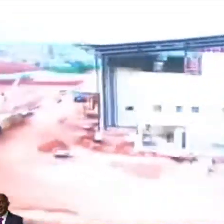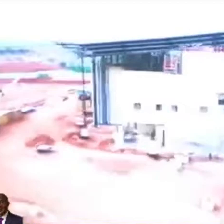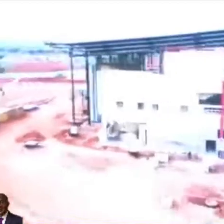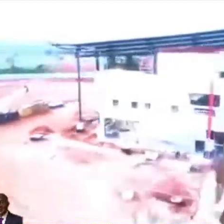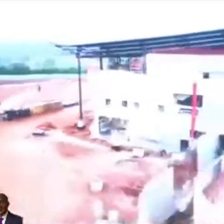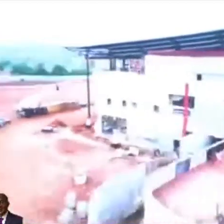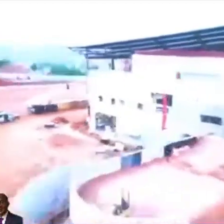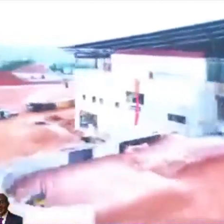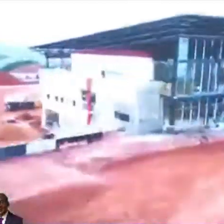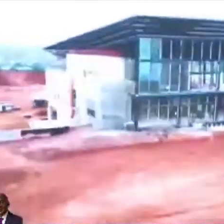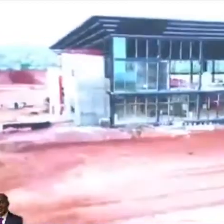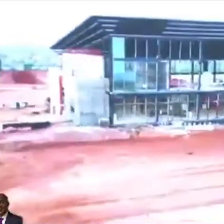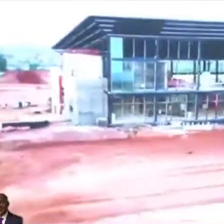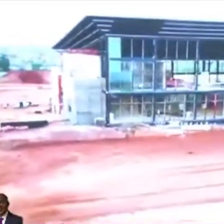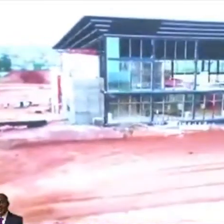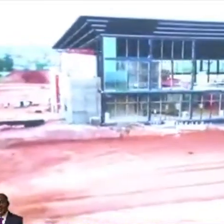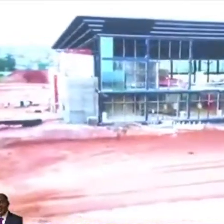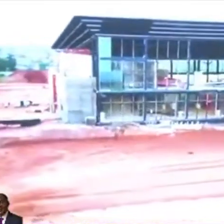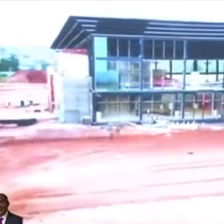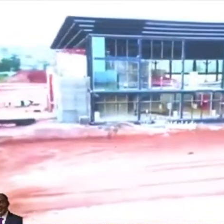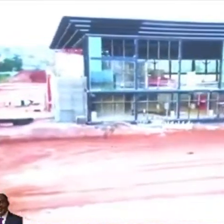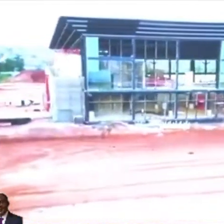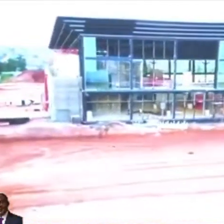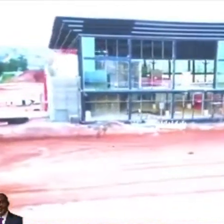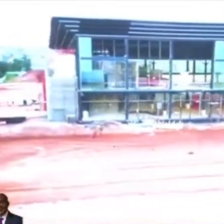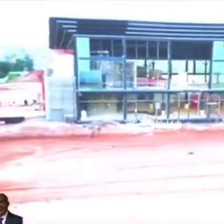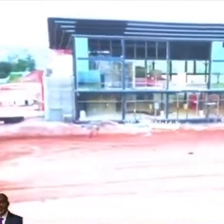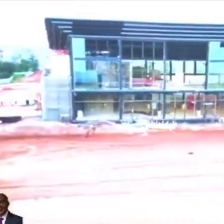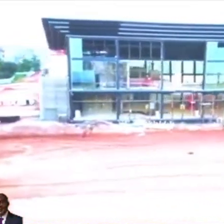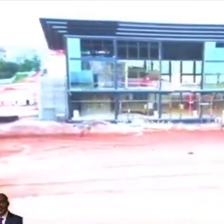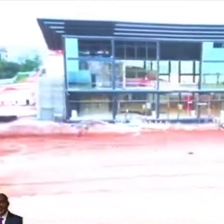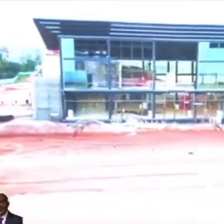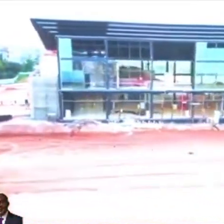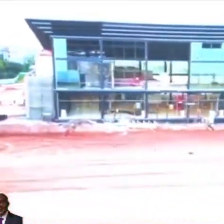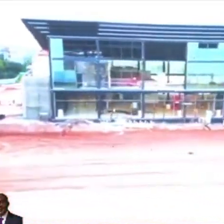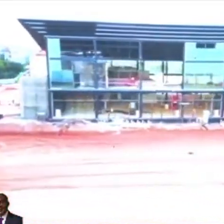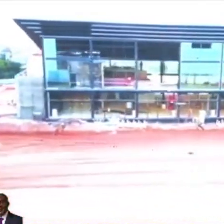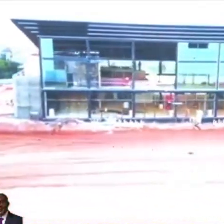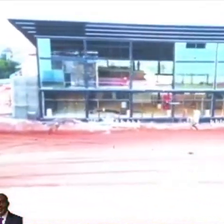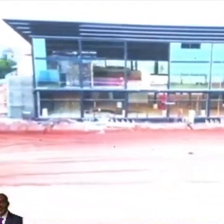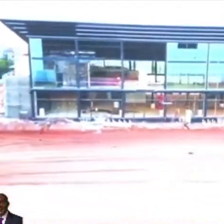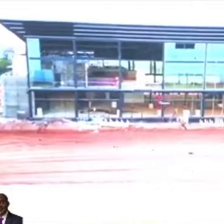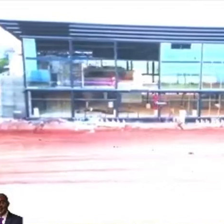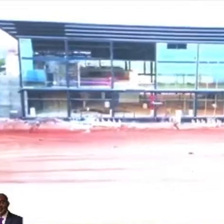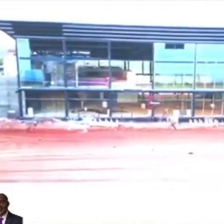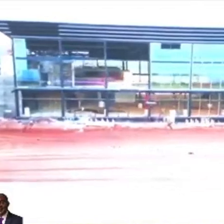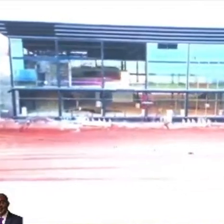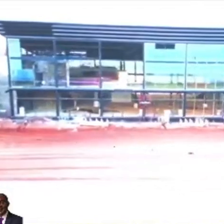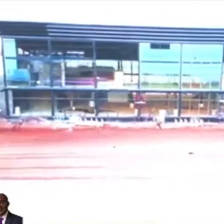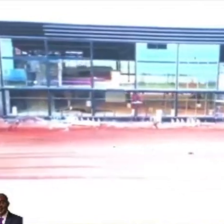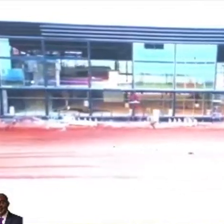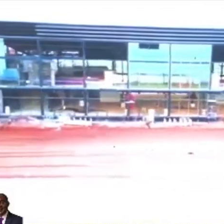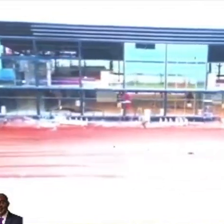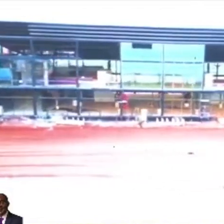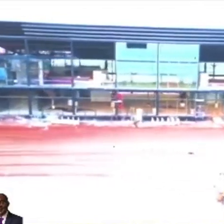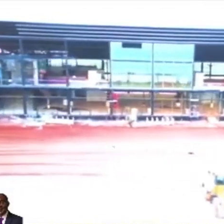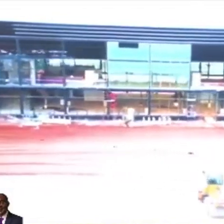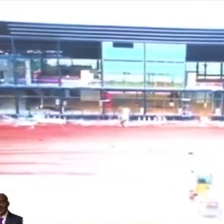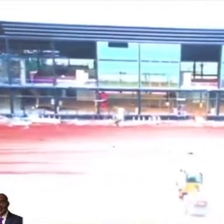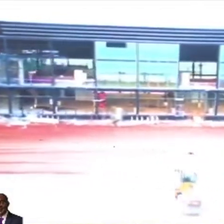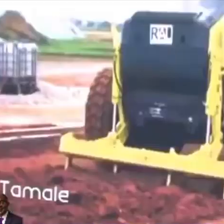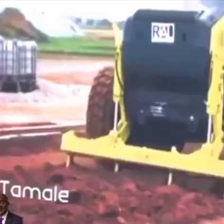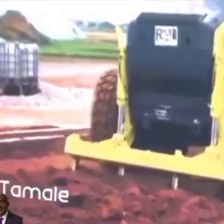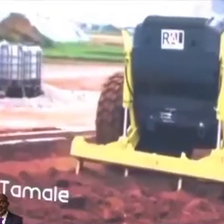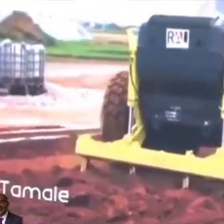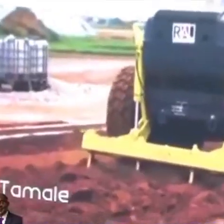the Kotoka International Airport every time travelers from the middle and upper part of the country are traveling abroad.